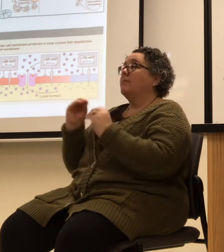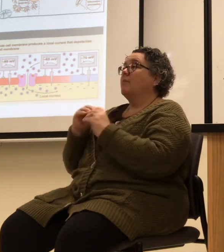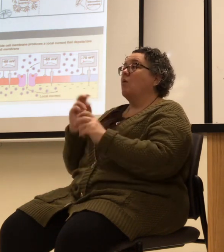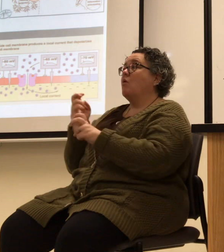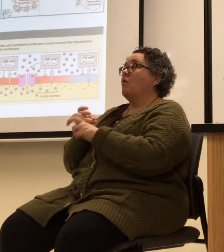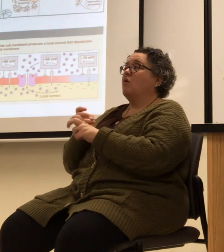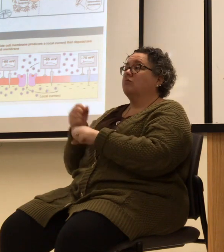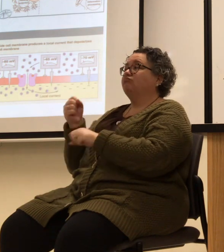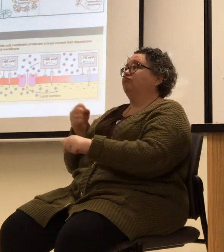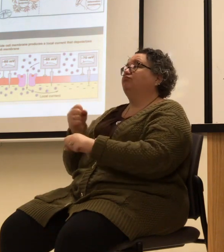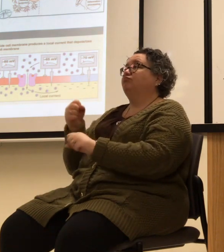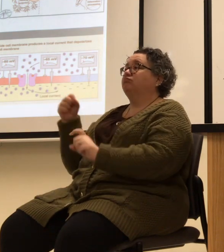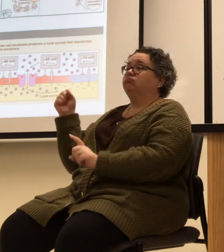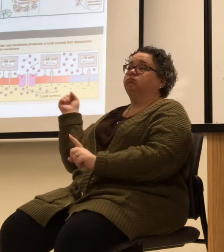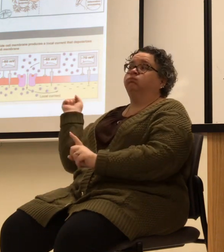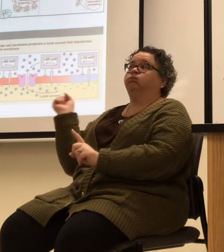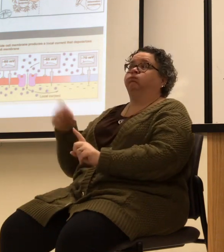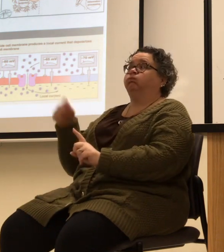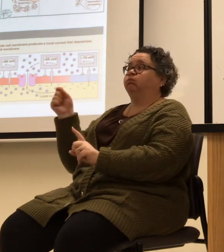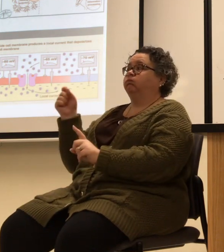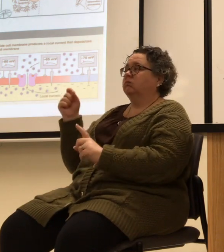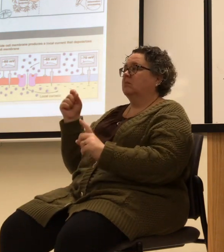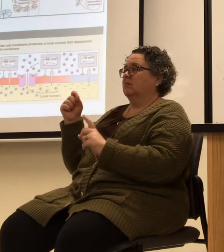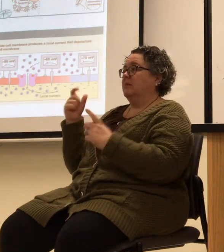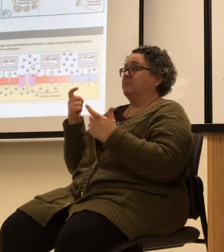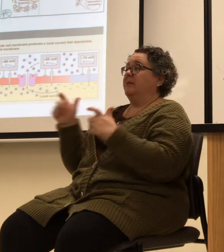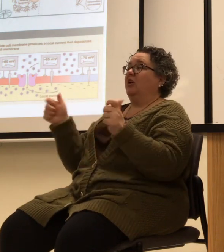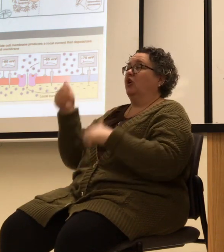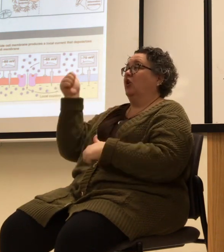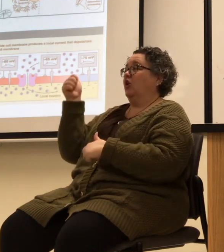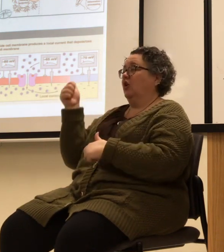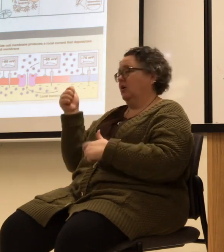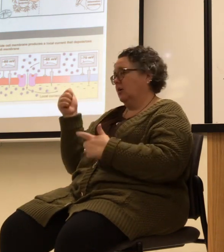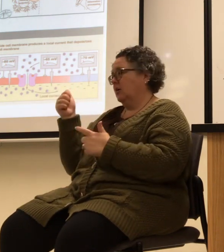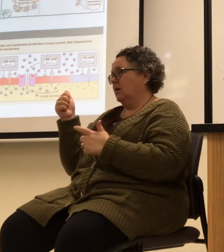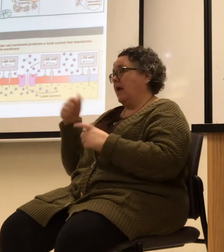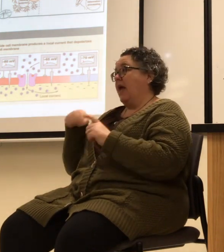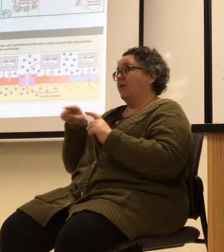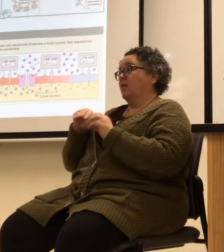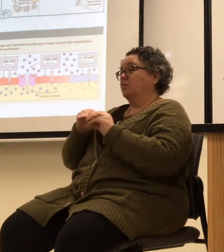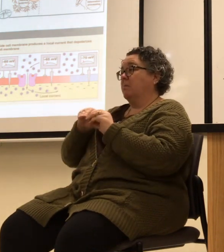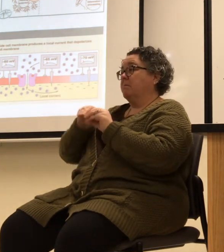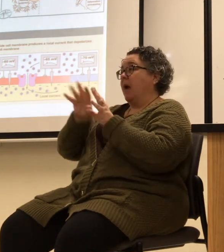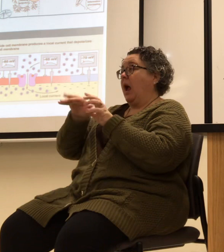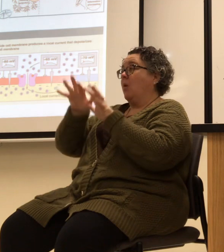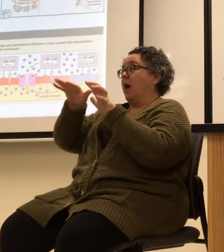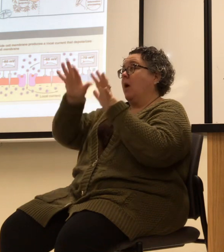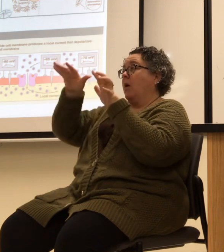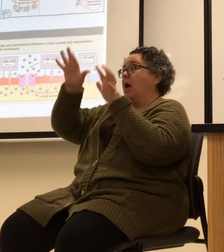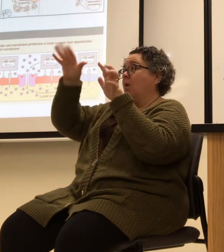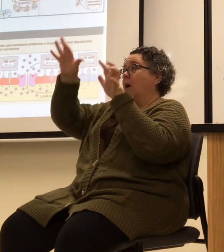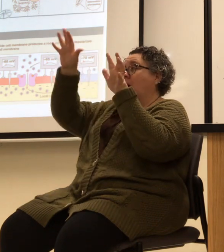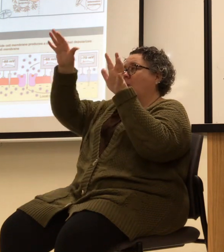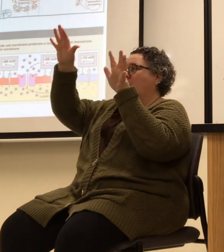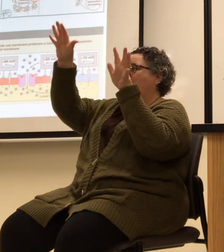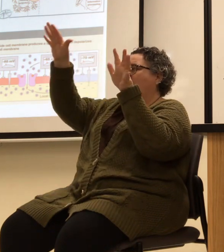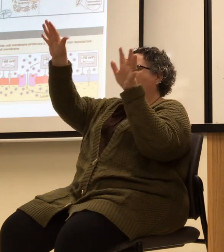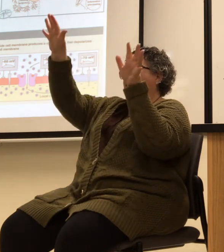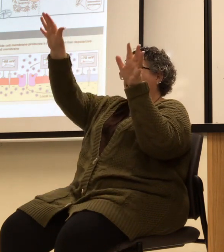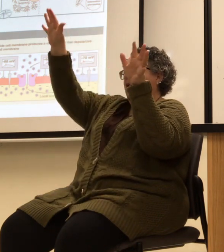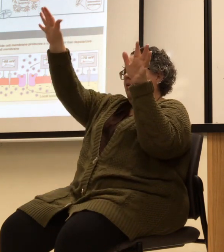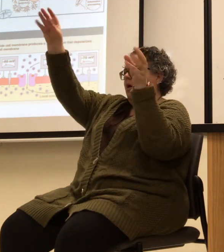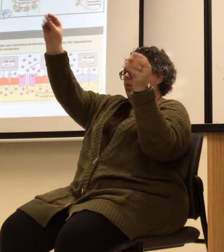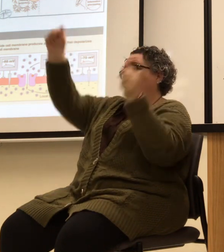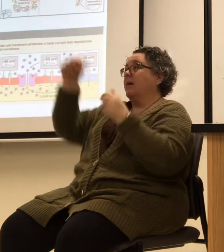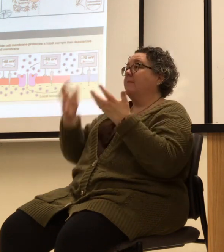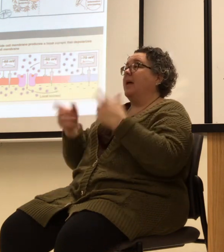zap. Zap it right there, zap, and it's a bigger zap, and those ripples go out much further. Okay, maybe